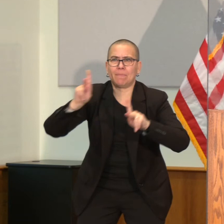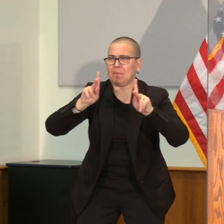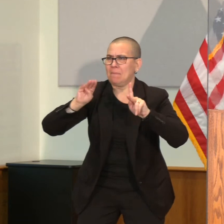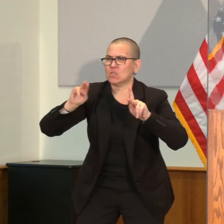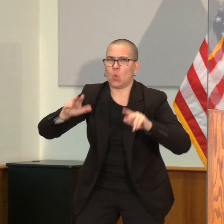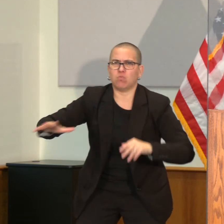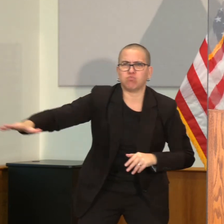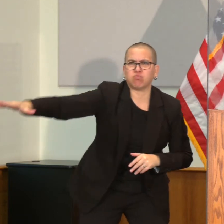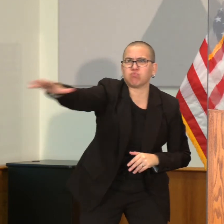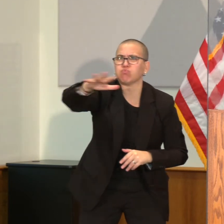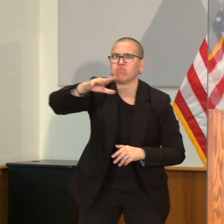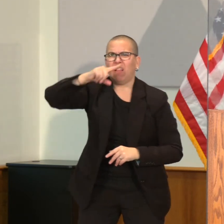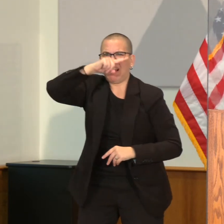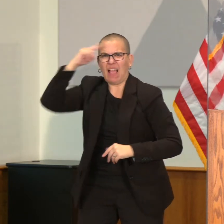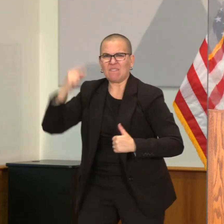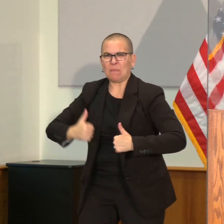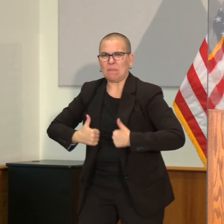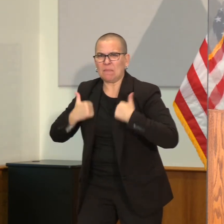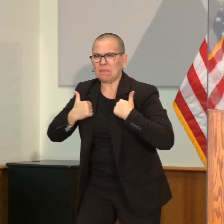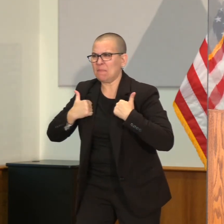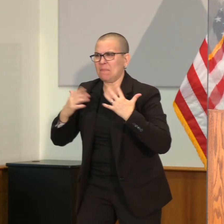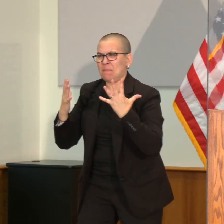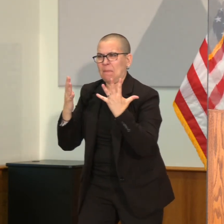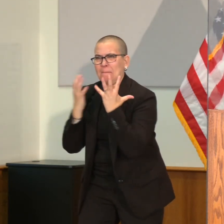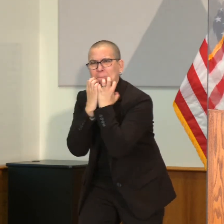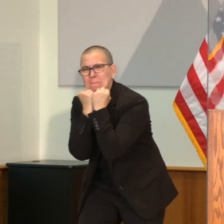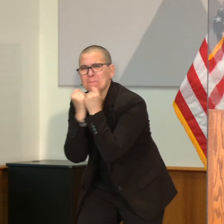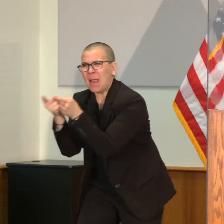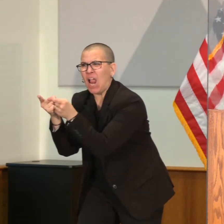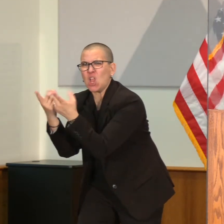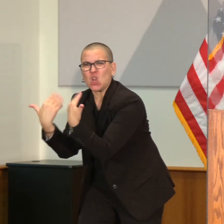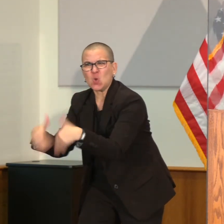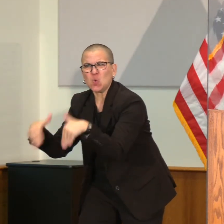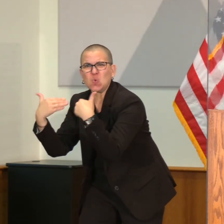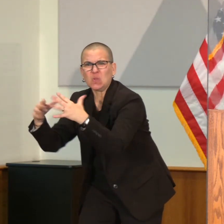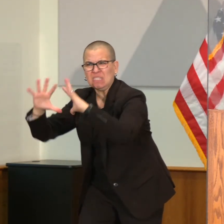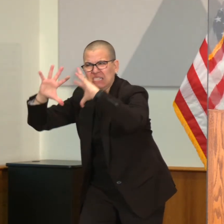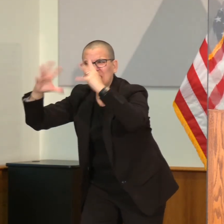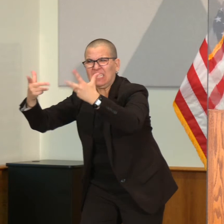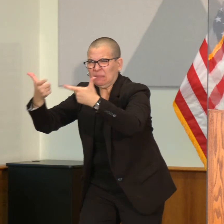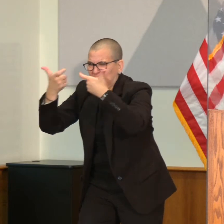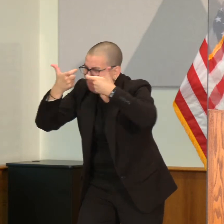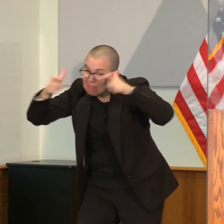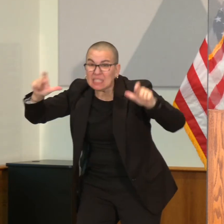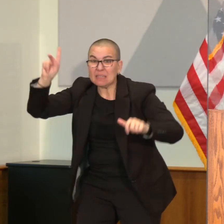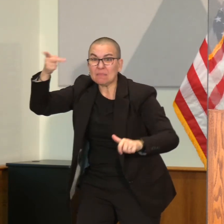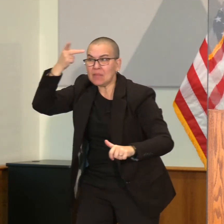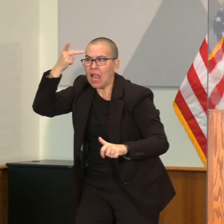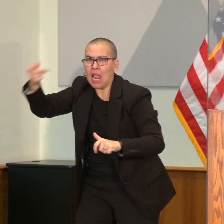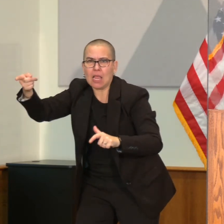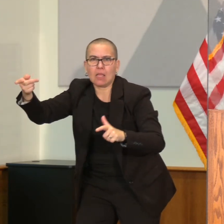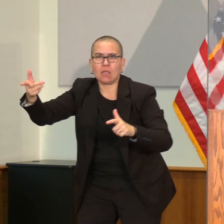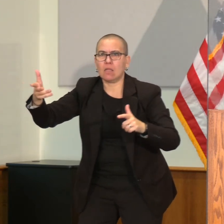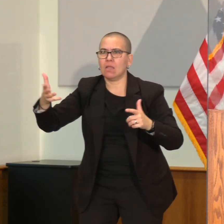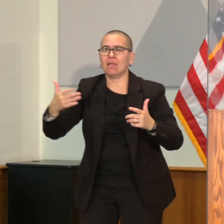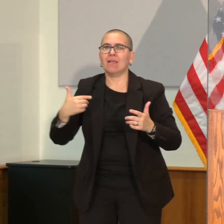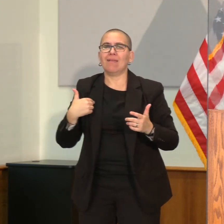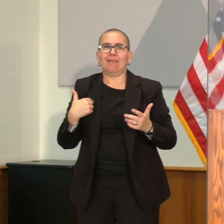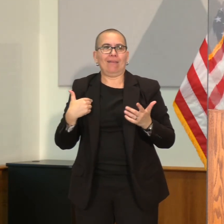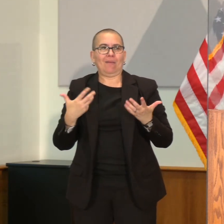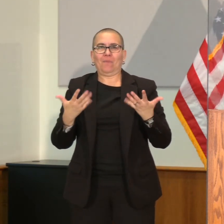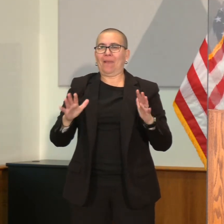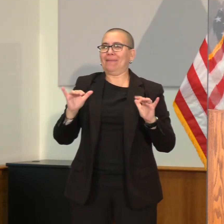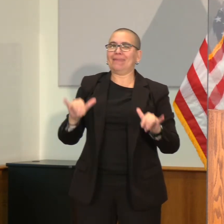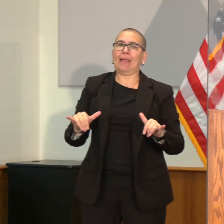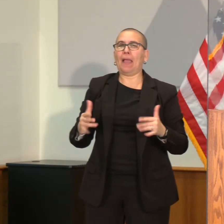will become a political or partisan issue. It doesn't need to be this way. I don't want it to be this way. The